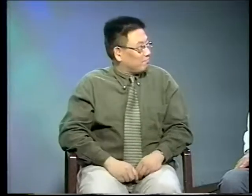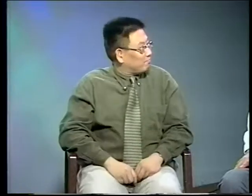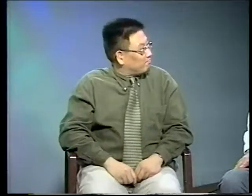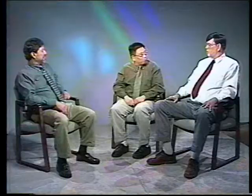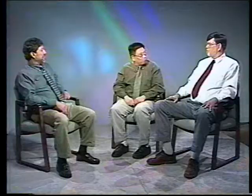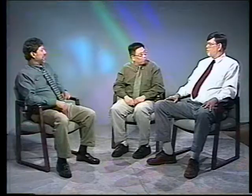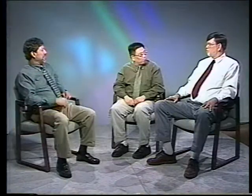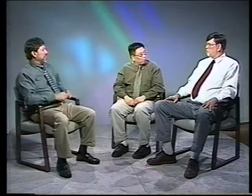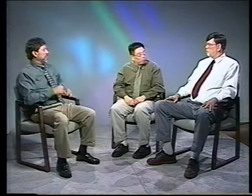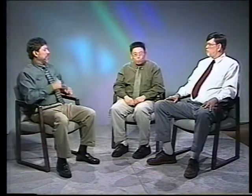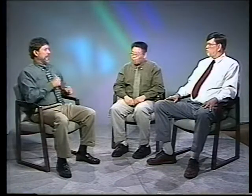and be able to interpret.